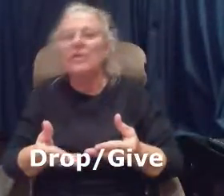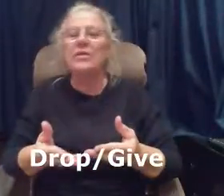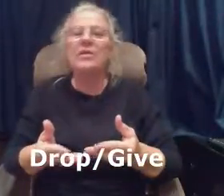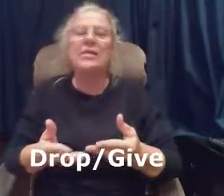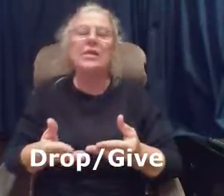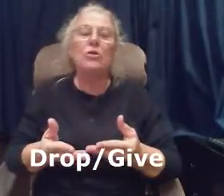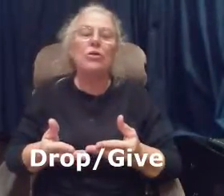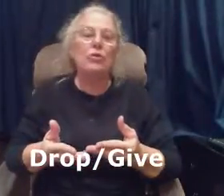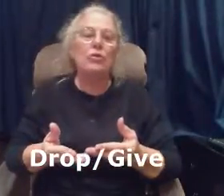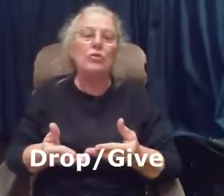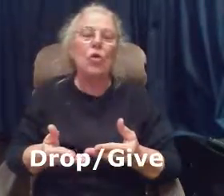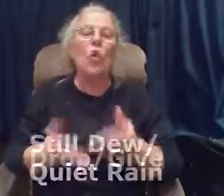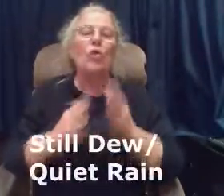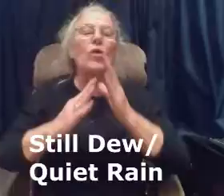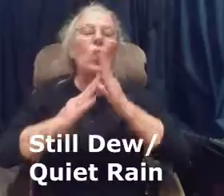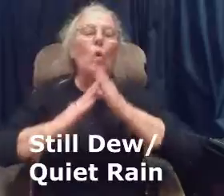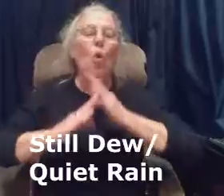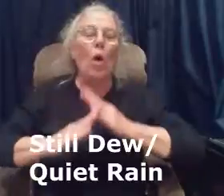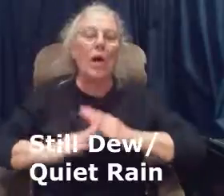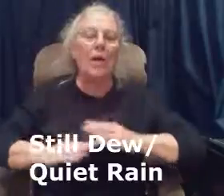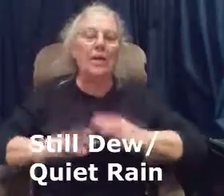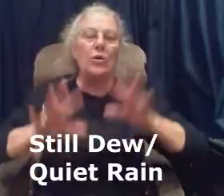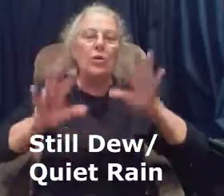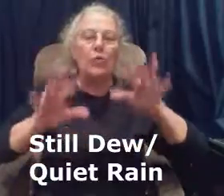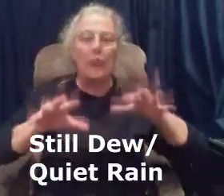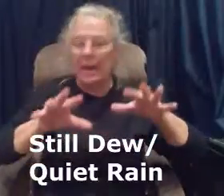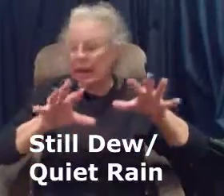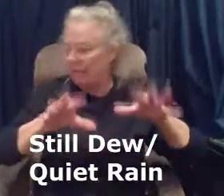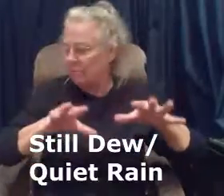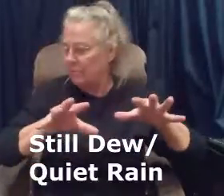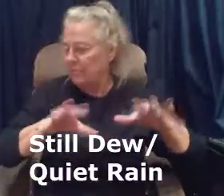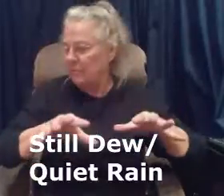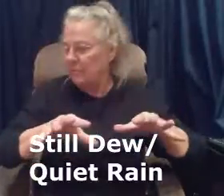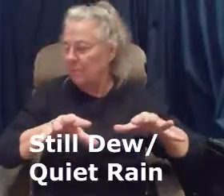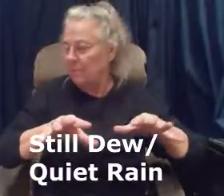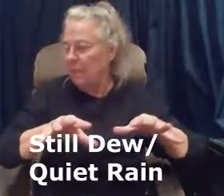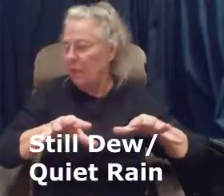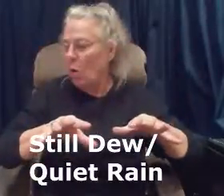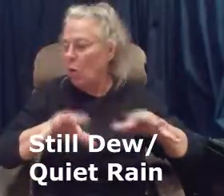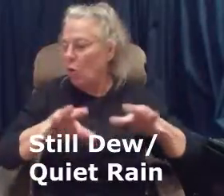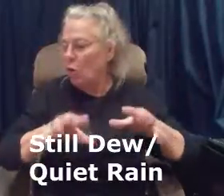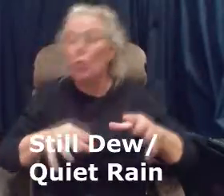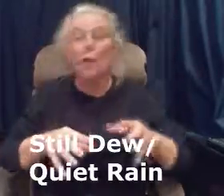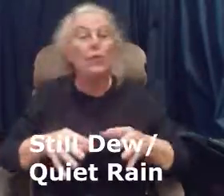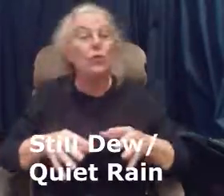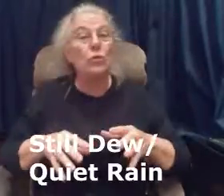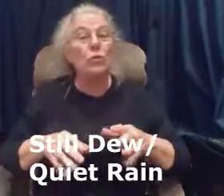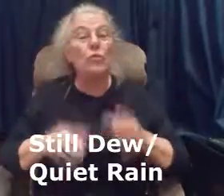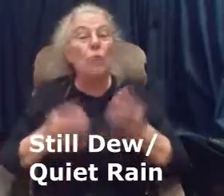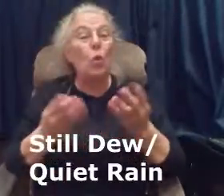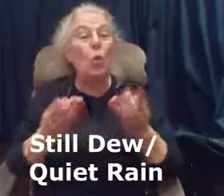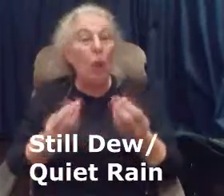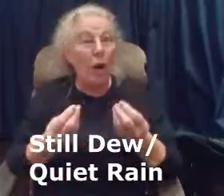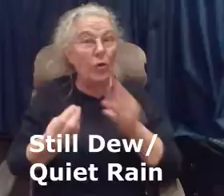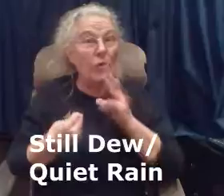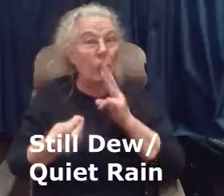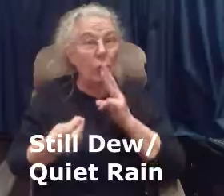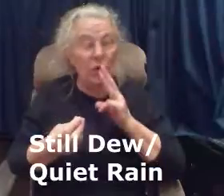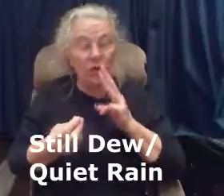The still dews, or the quiet rain. Or you can do the water if you want to do